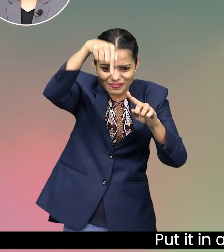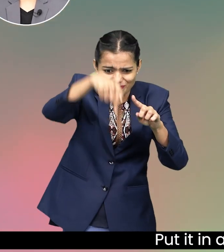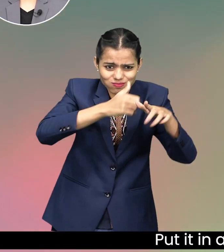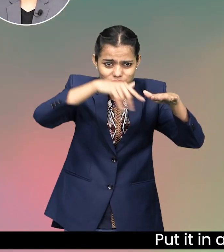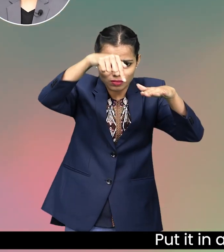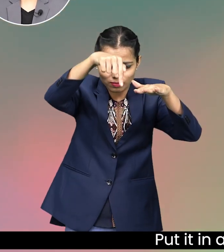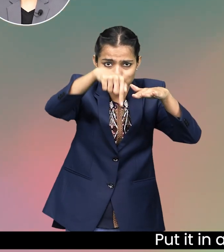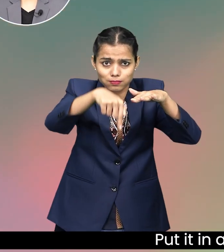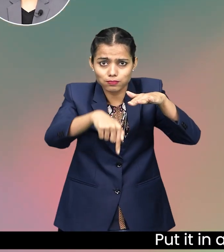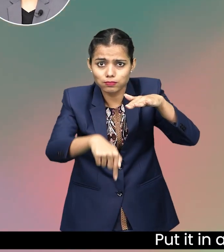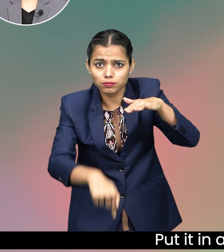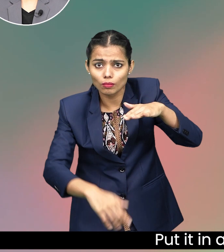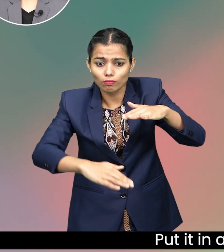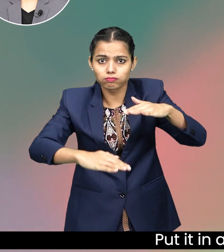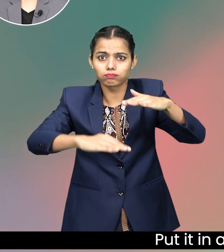filled with water